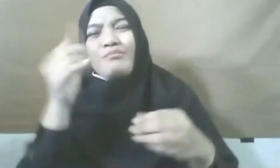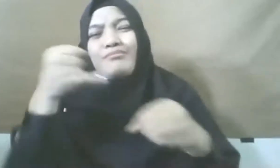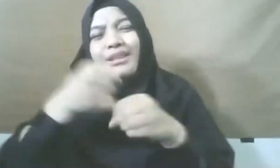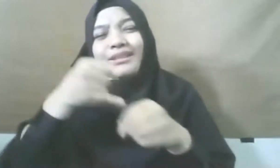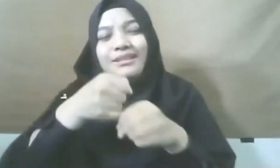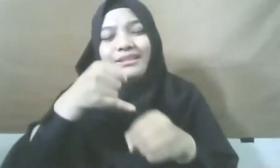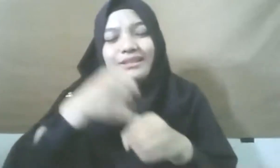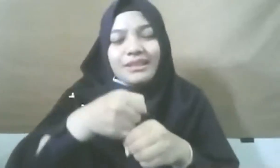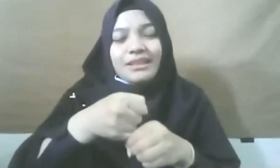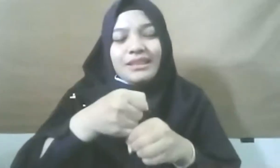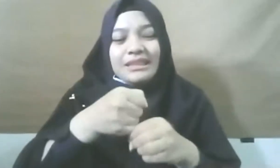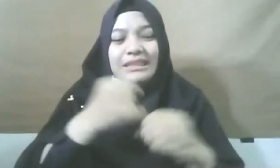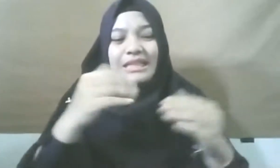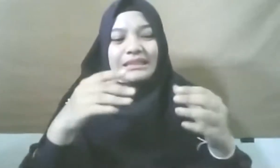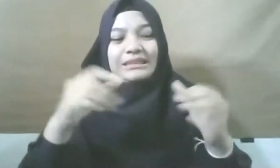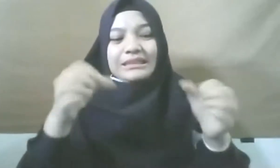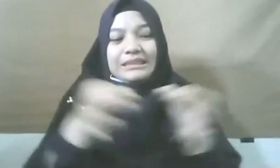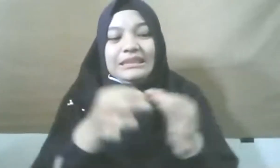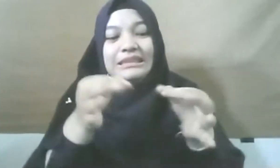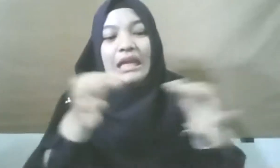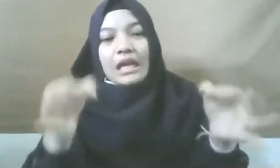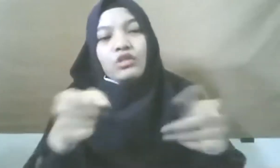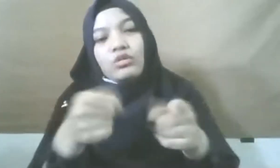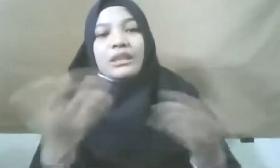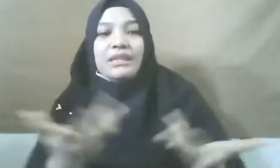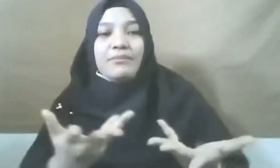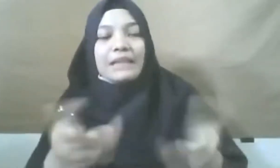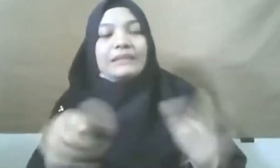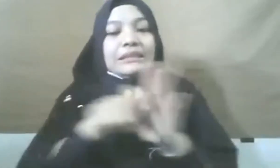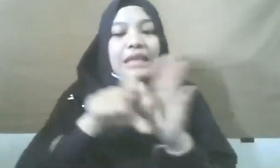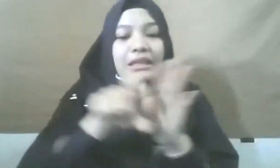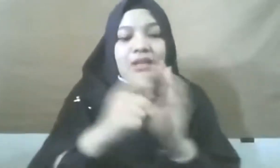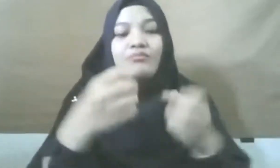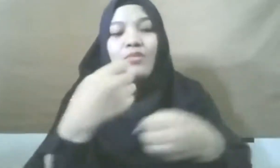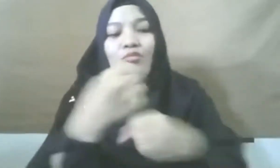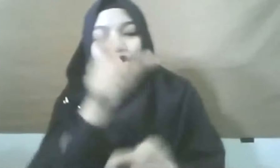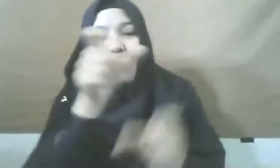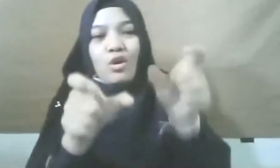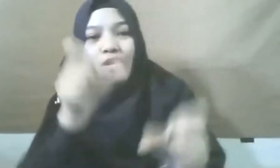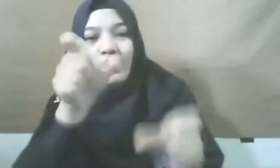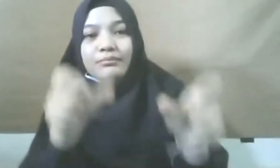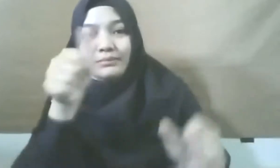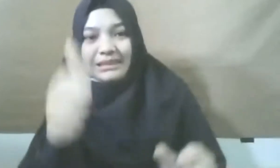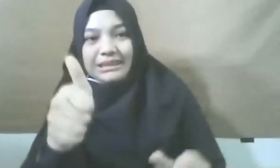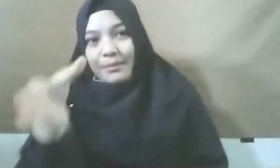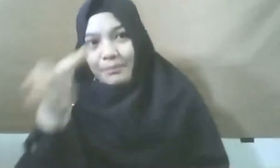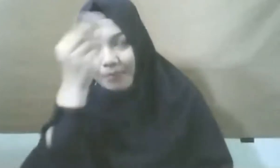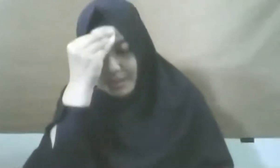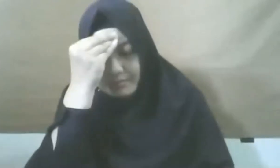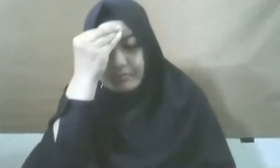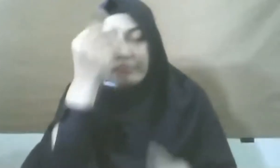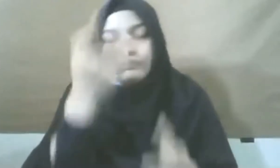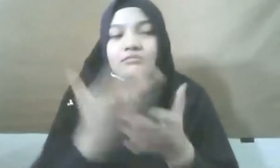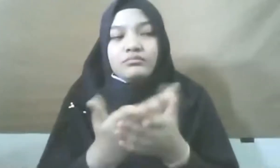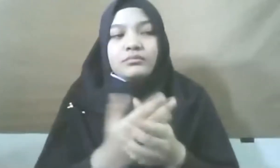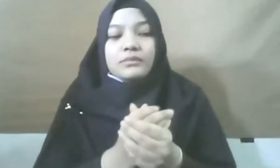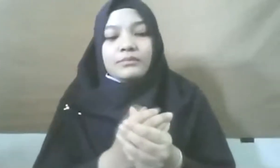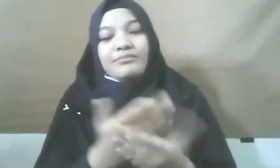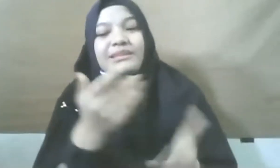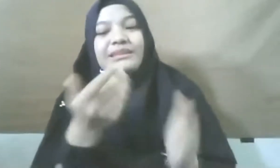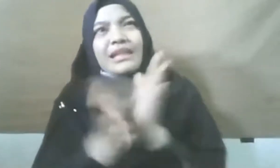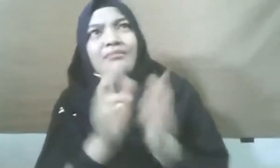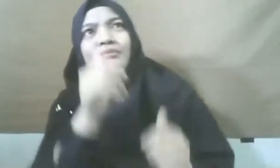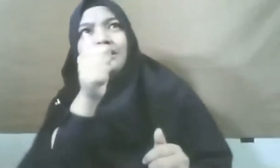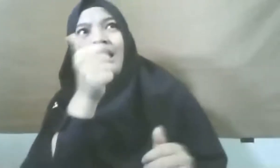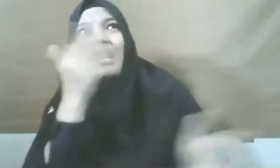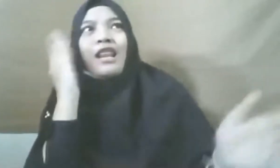to make sure that the information are widely shared in the community on languages. So, for example, I understand